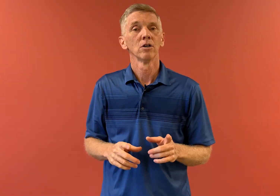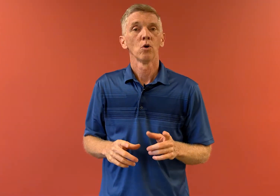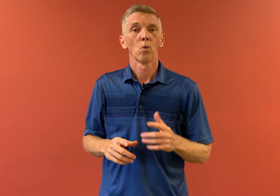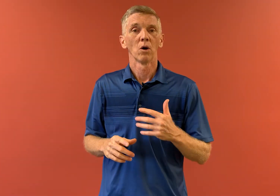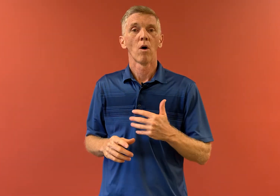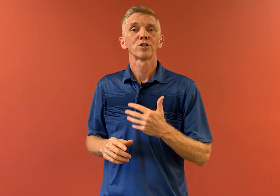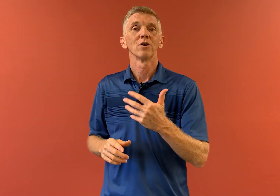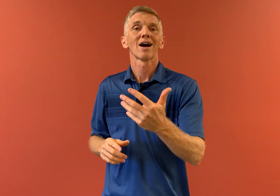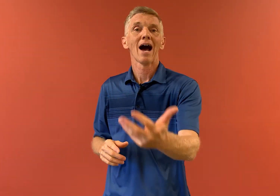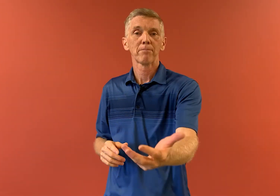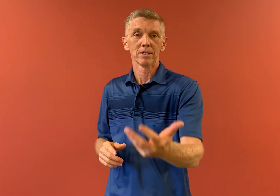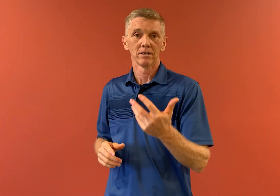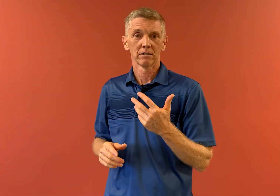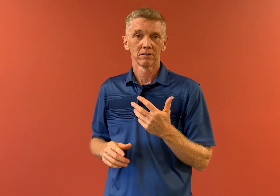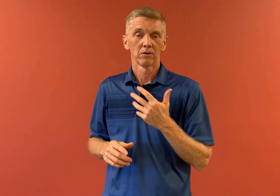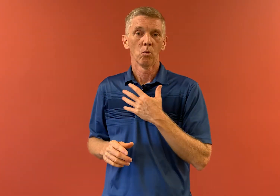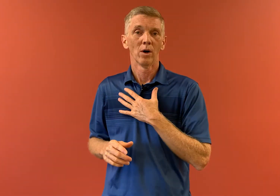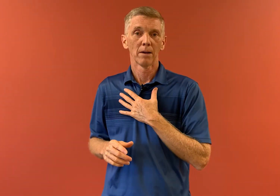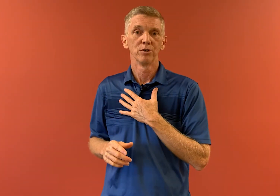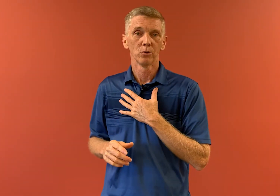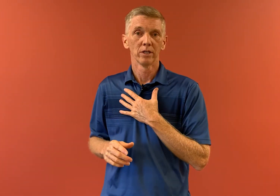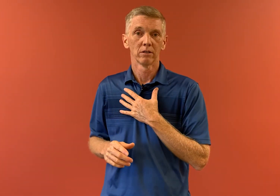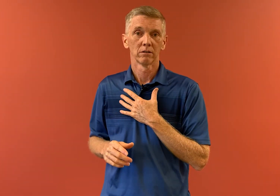when I want you to copy what I'm doing?